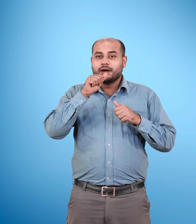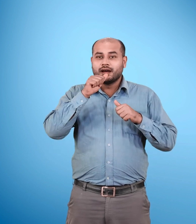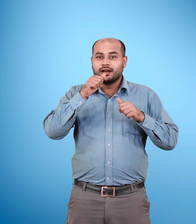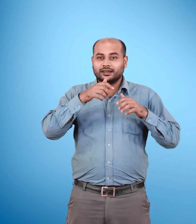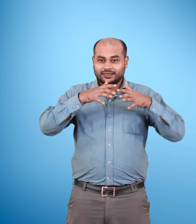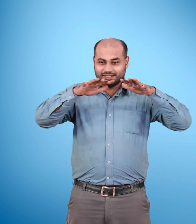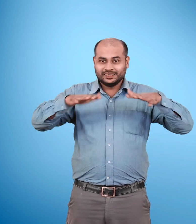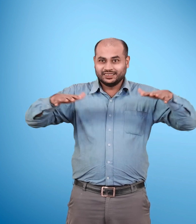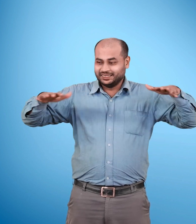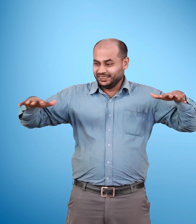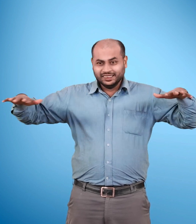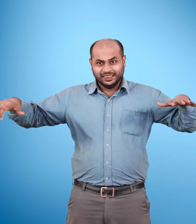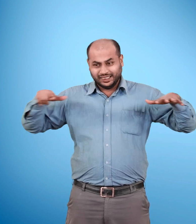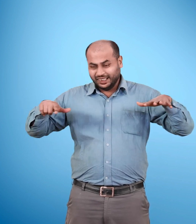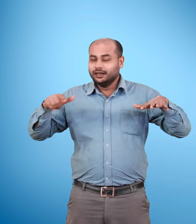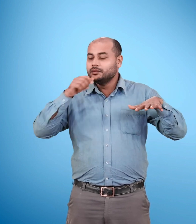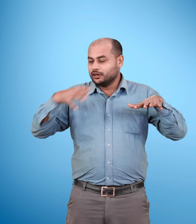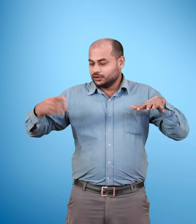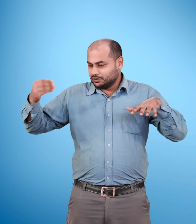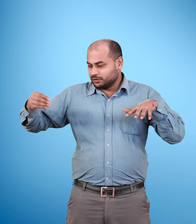Back to the oceans.